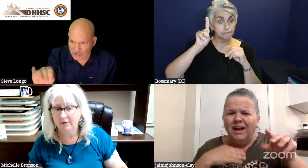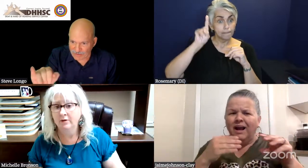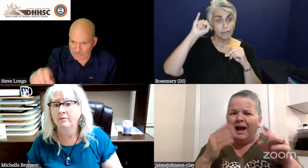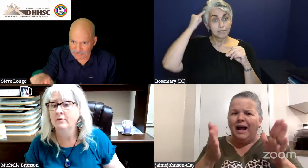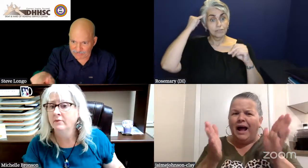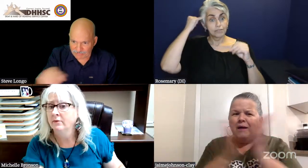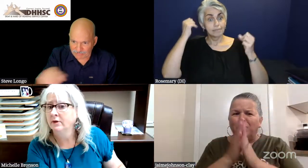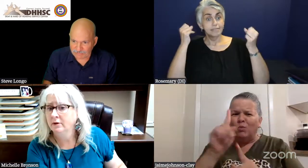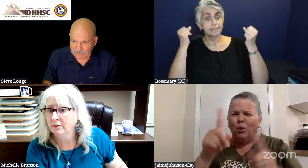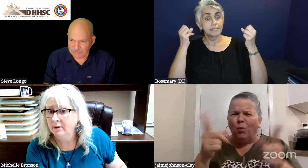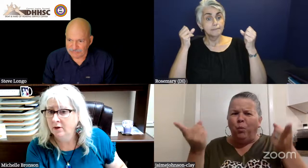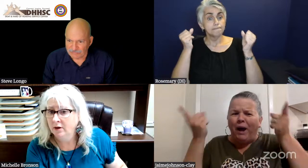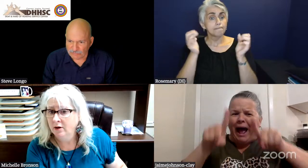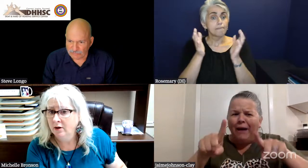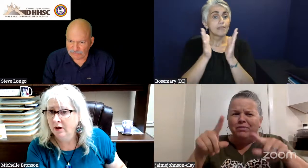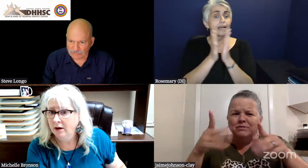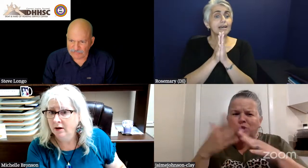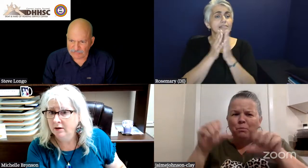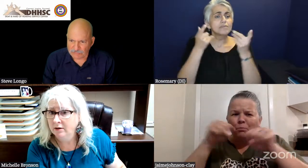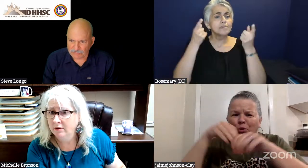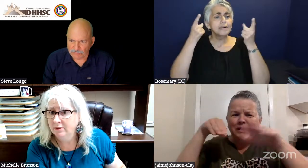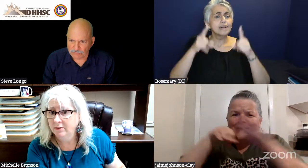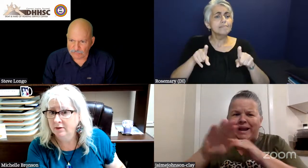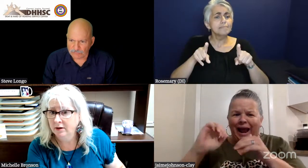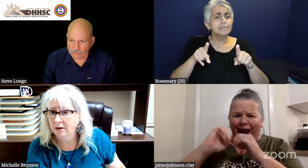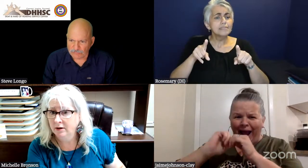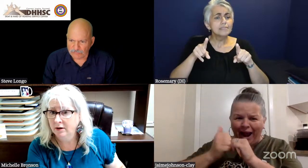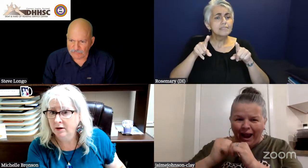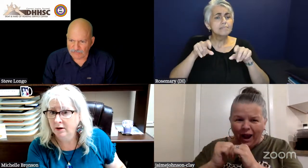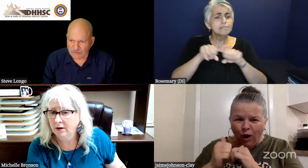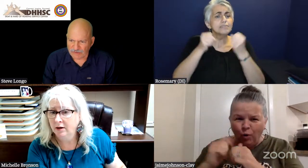Jamie is asking,